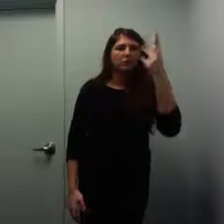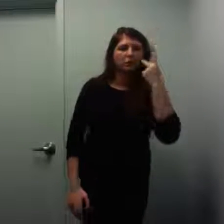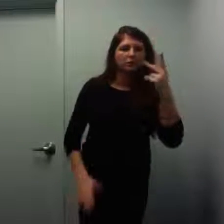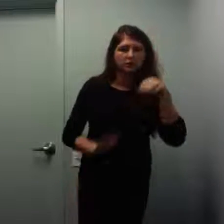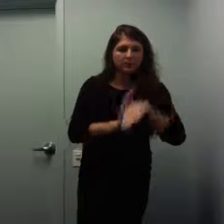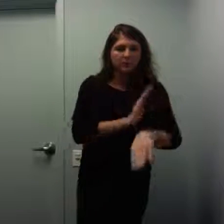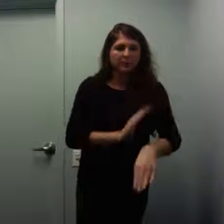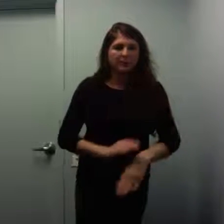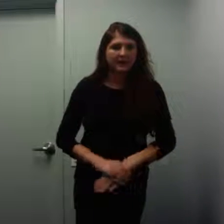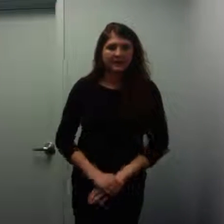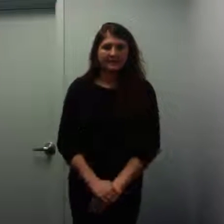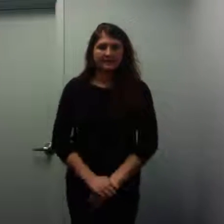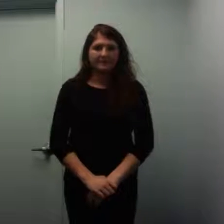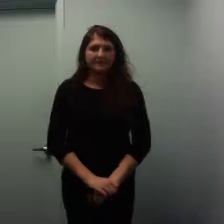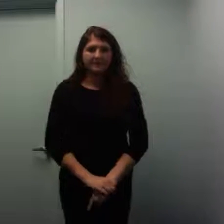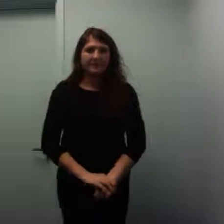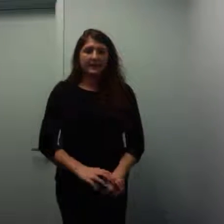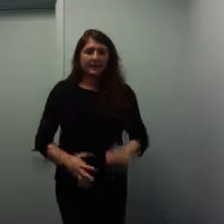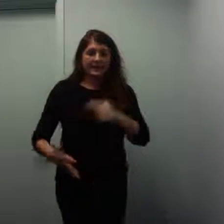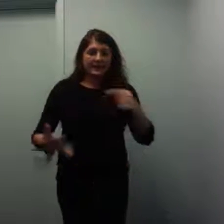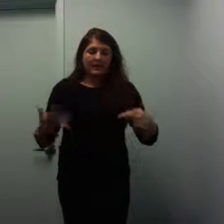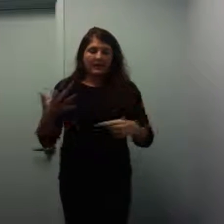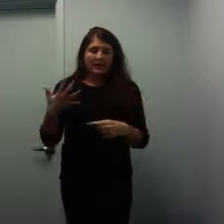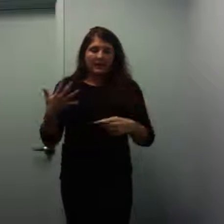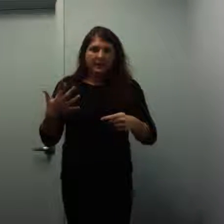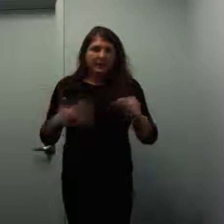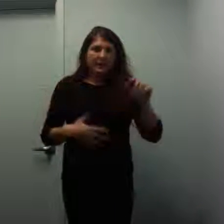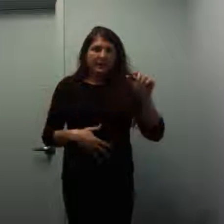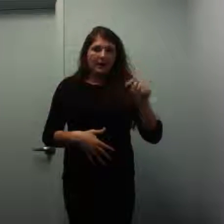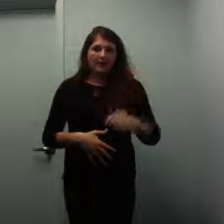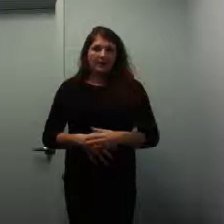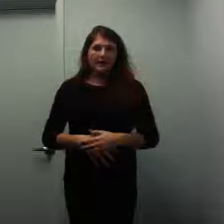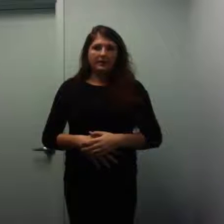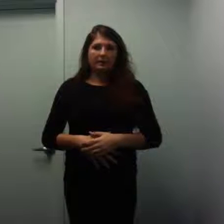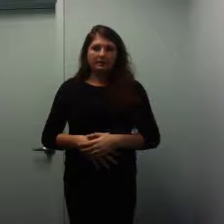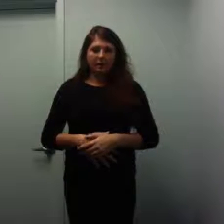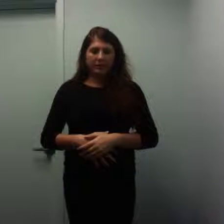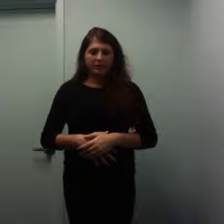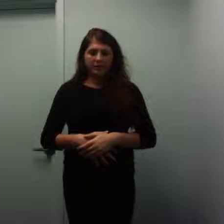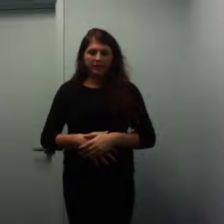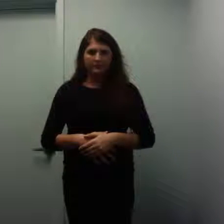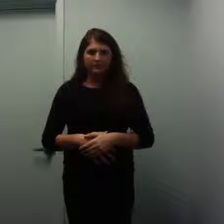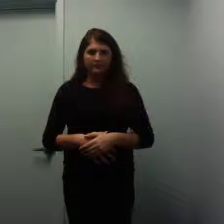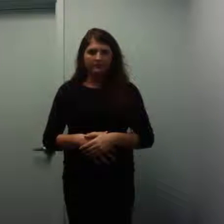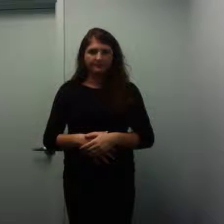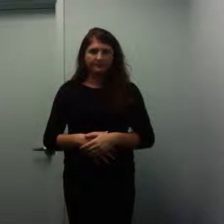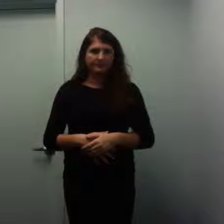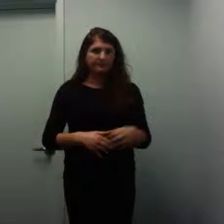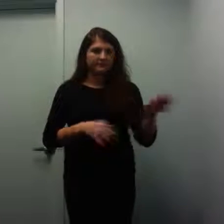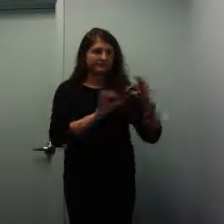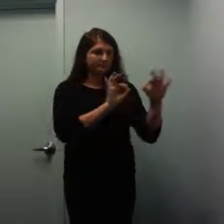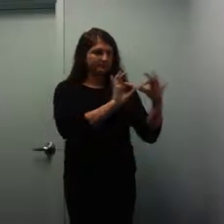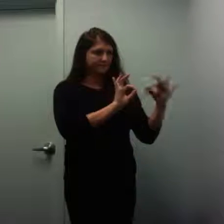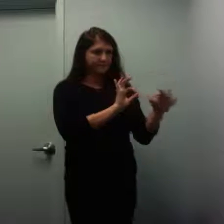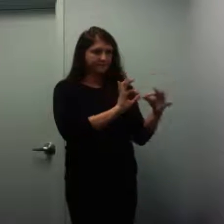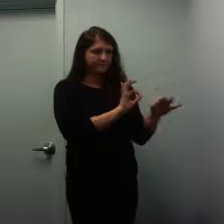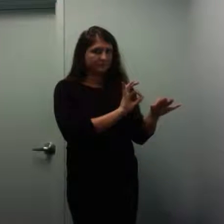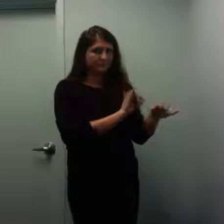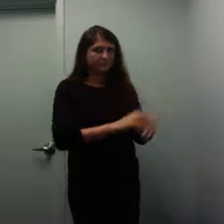Next one, absolute humidity. This is pretty simple. Basically, it's to measure the amount of water vapor that's